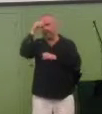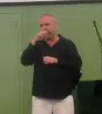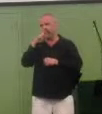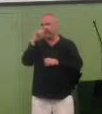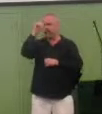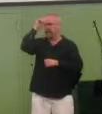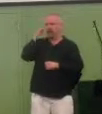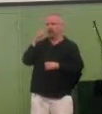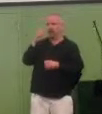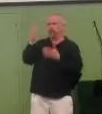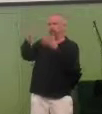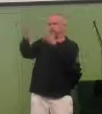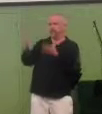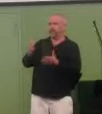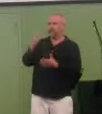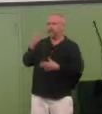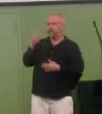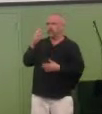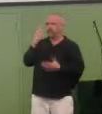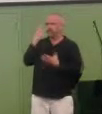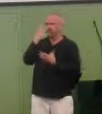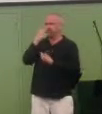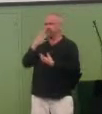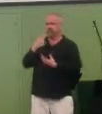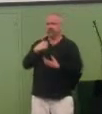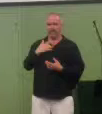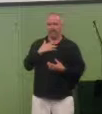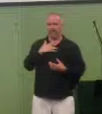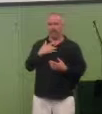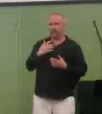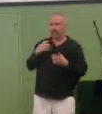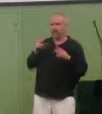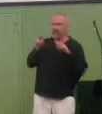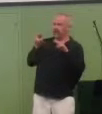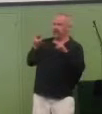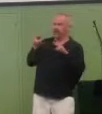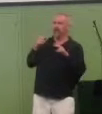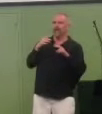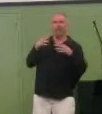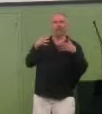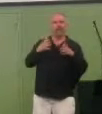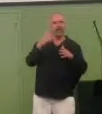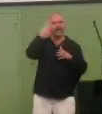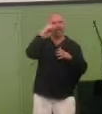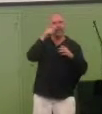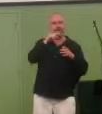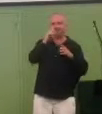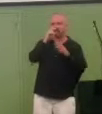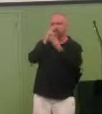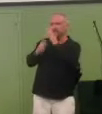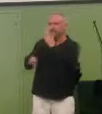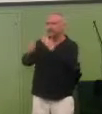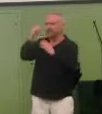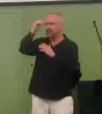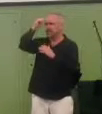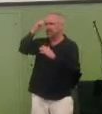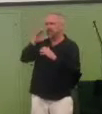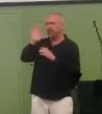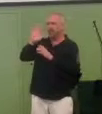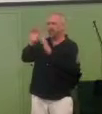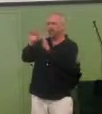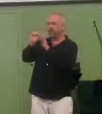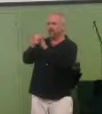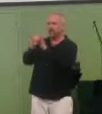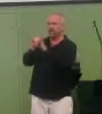provided a portal for him to slip into a male identity. His relative indifference to women and his lack of need for